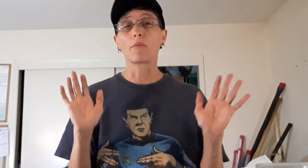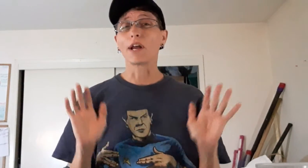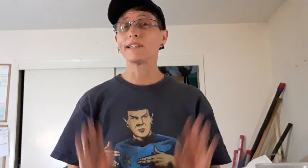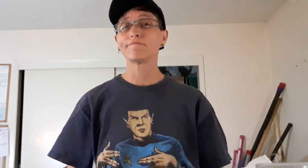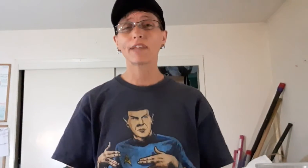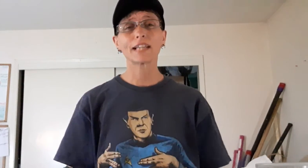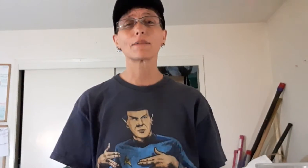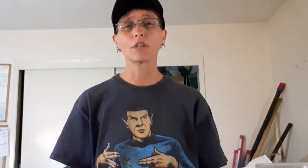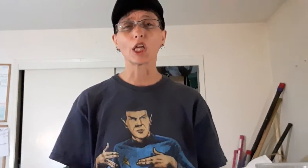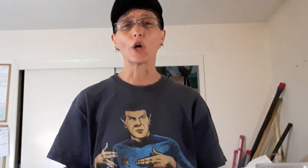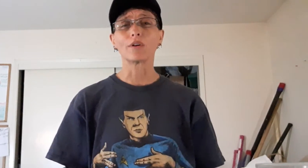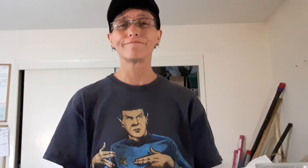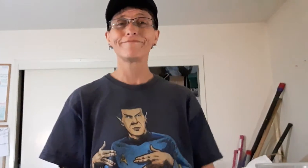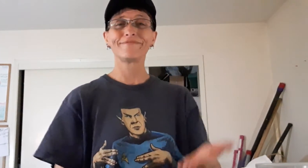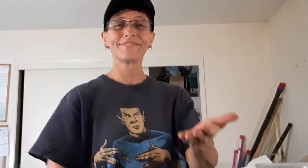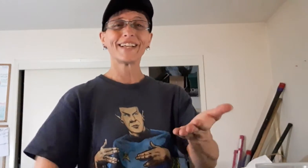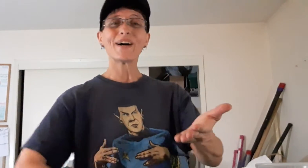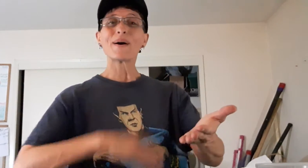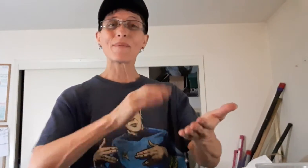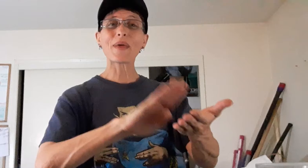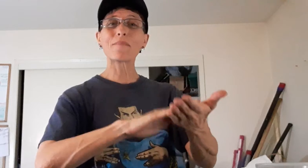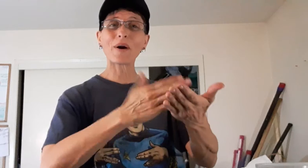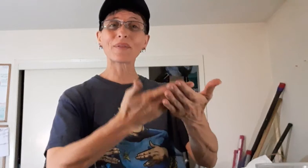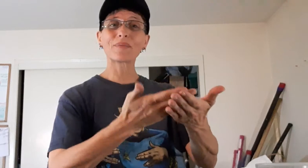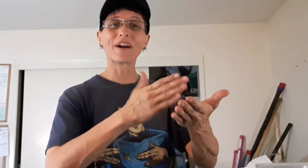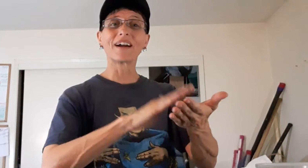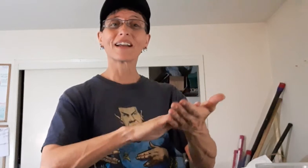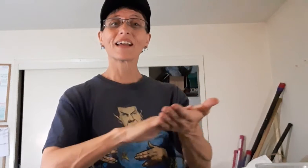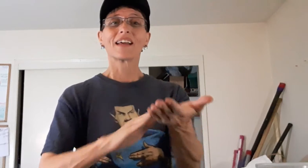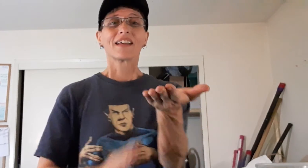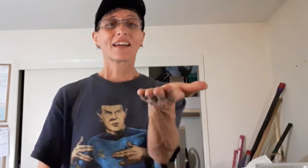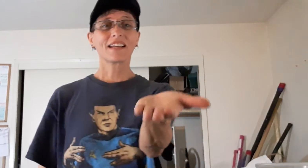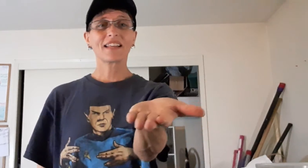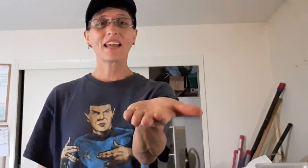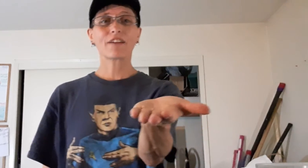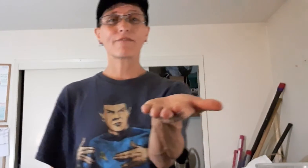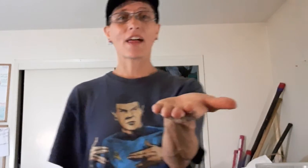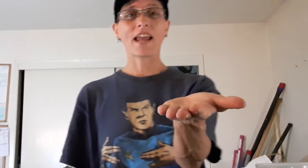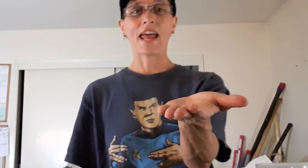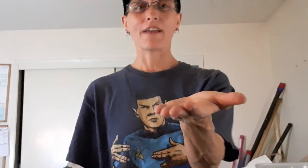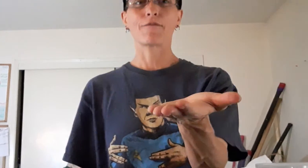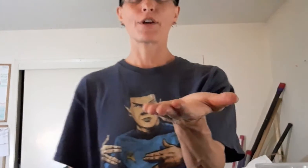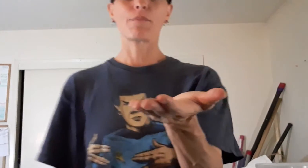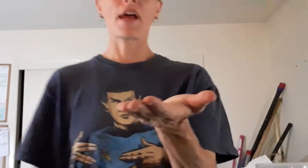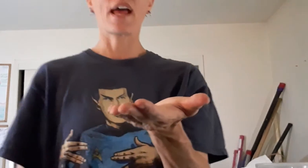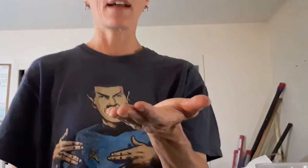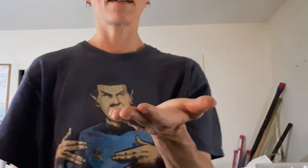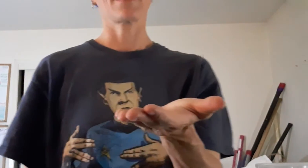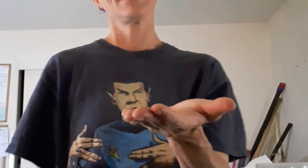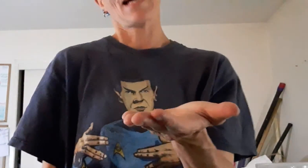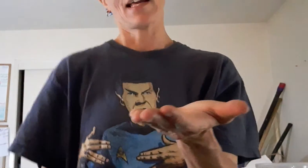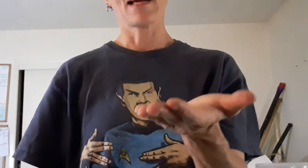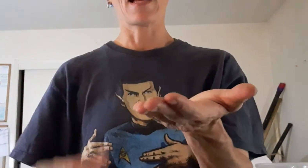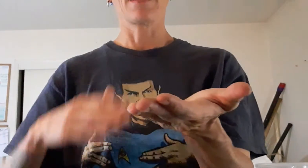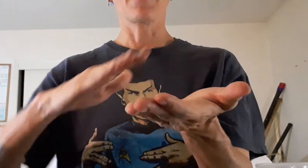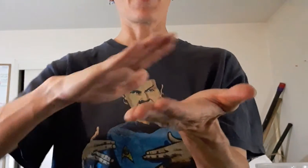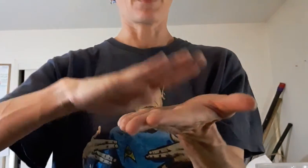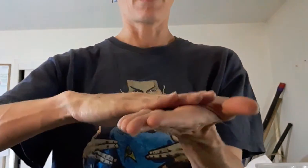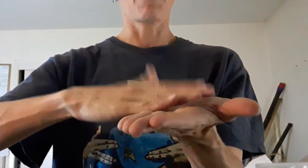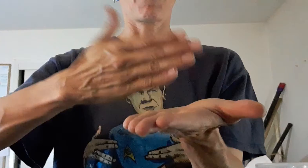it. That's up to you. But they both work. You're going to take your flat hand for your pan, because I cook